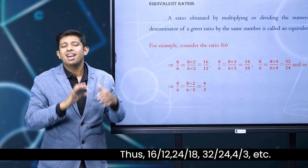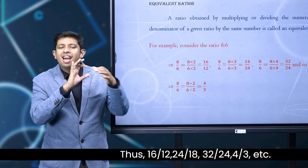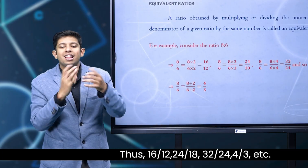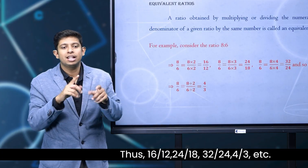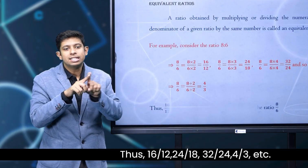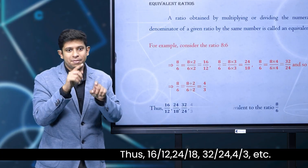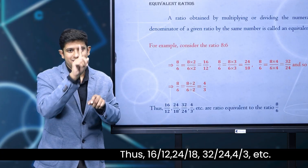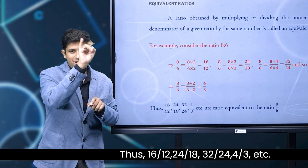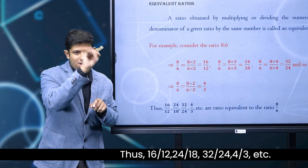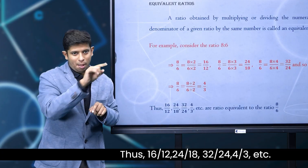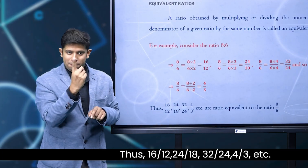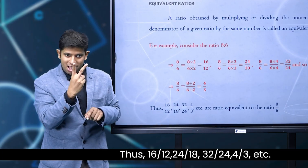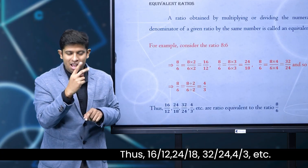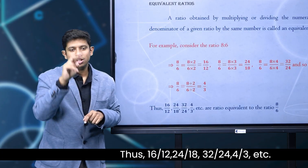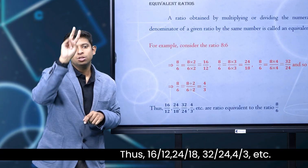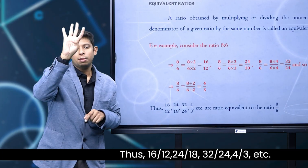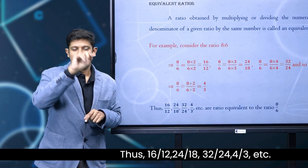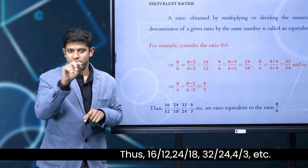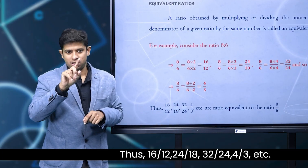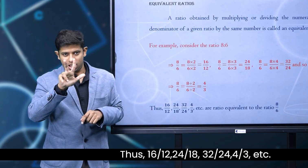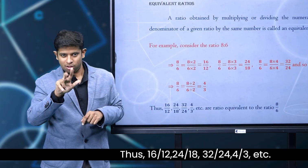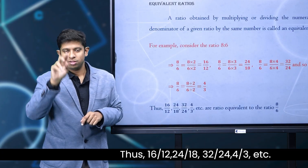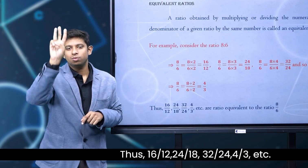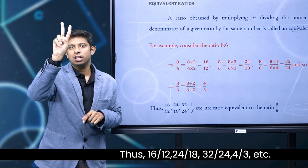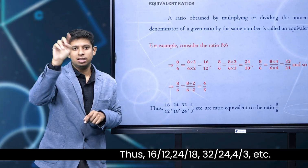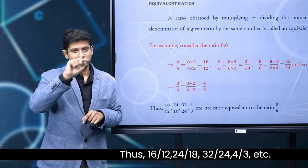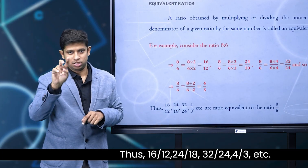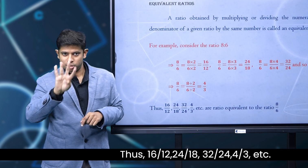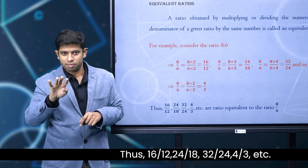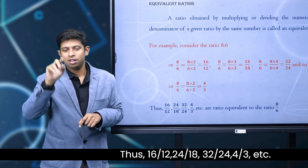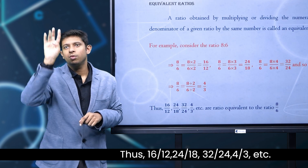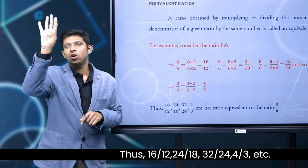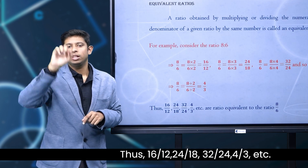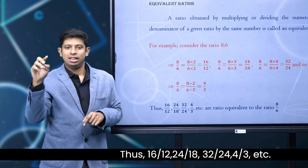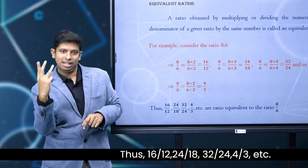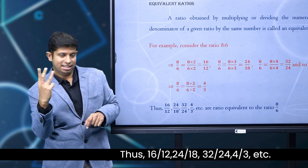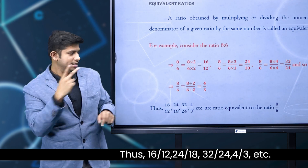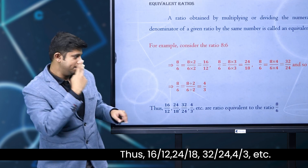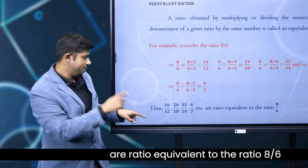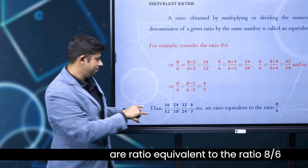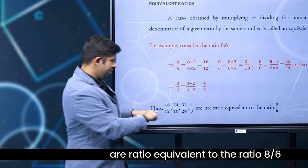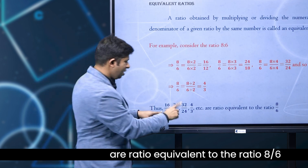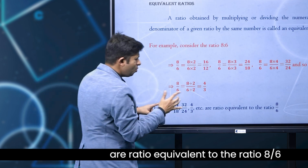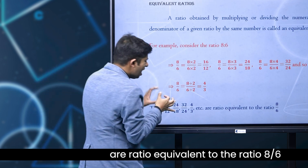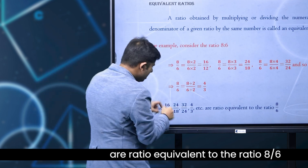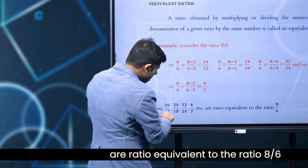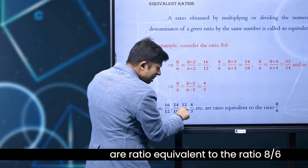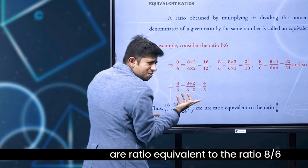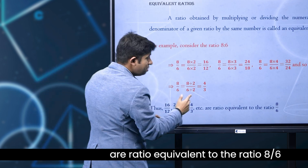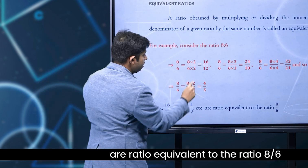Thus, 16 by 12, 24 by 18, 32 by 24, 4 by 3, etc. are ratio equivalent to the